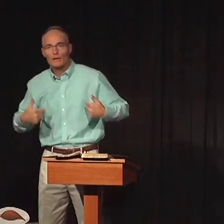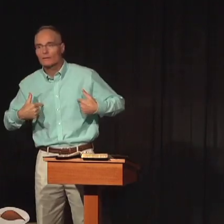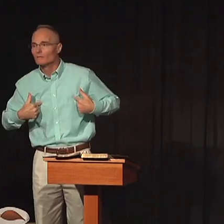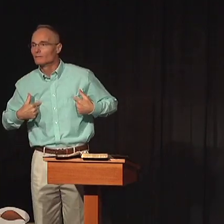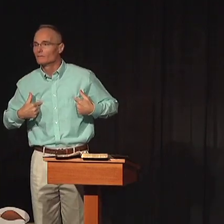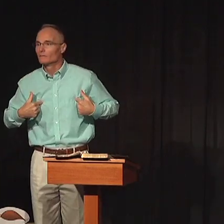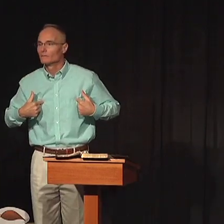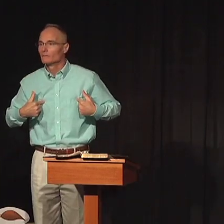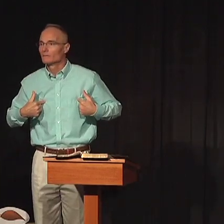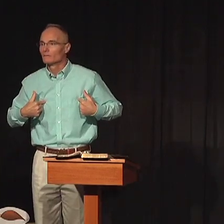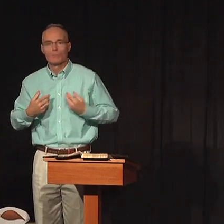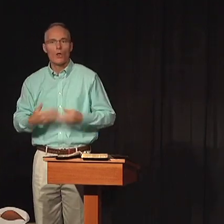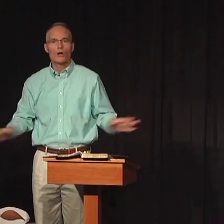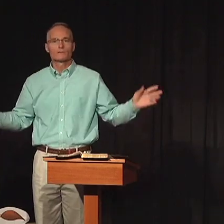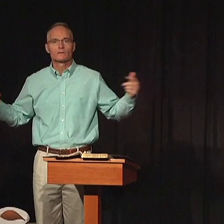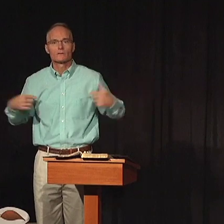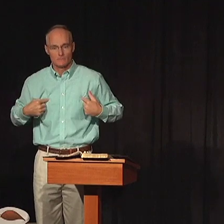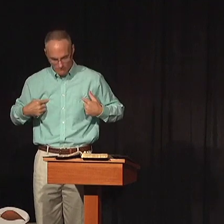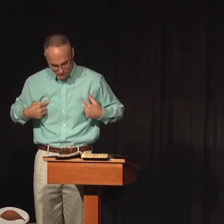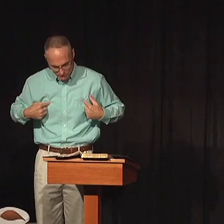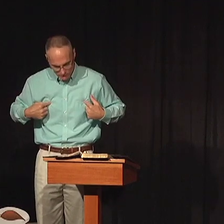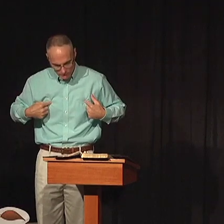who am I? I'm lost.